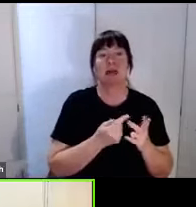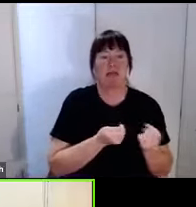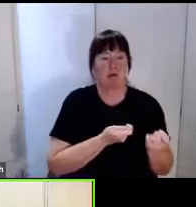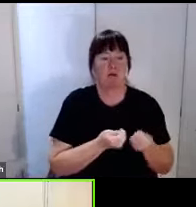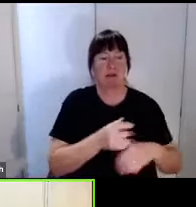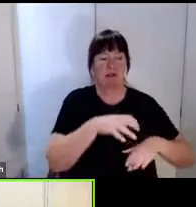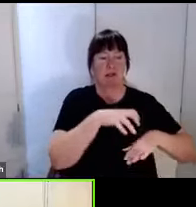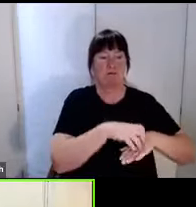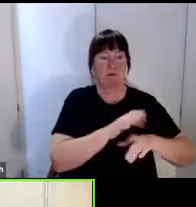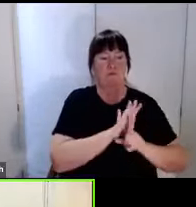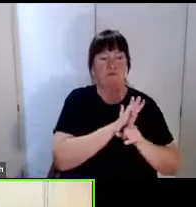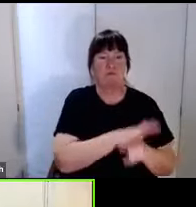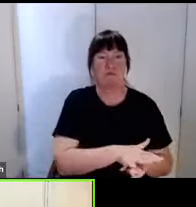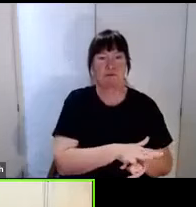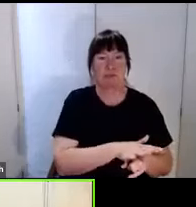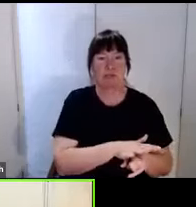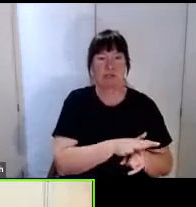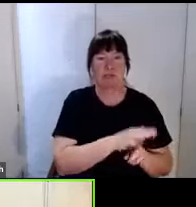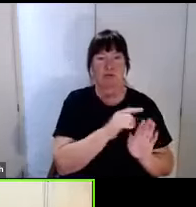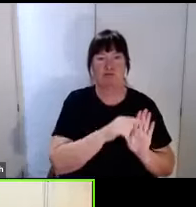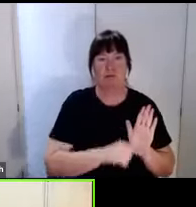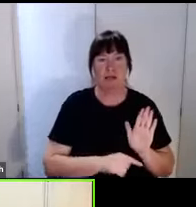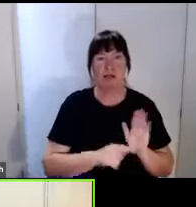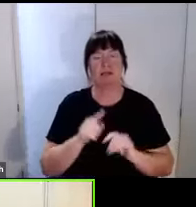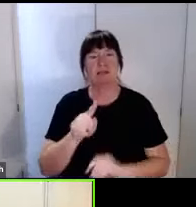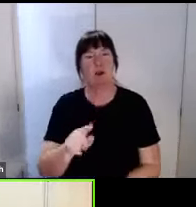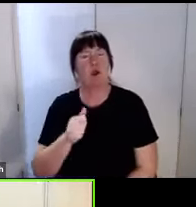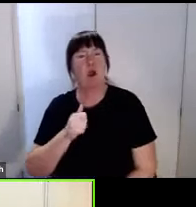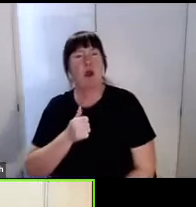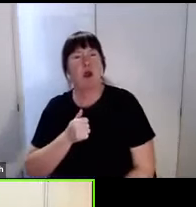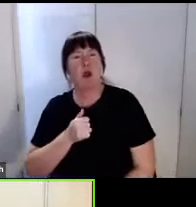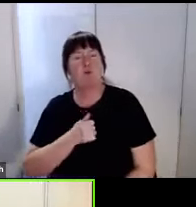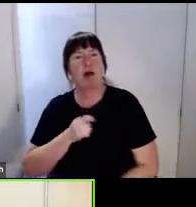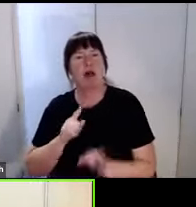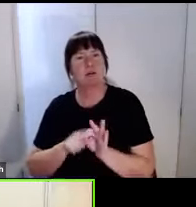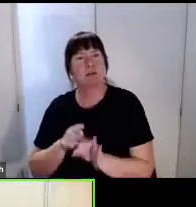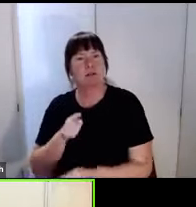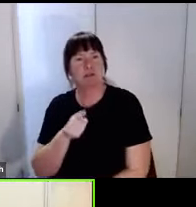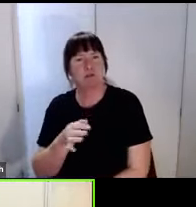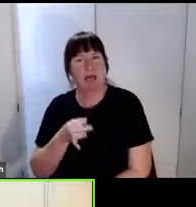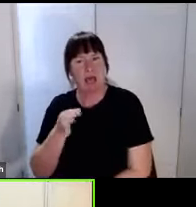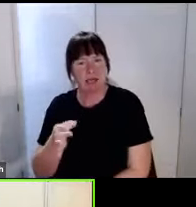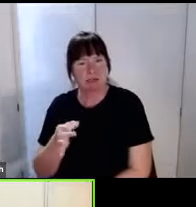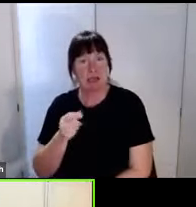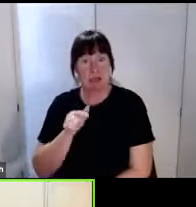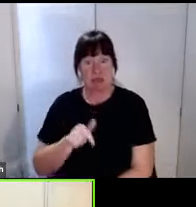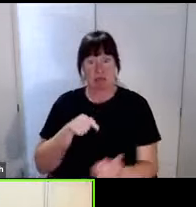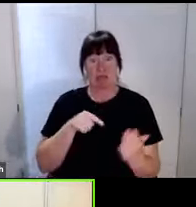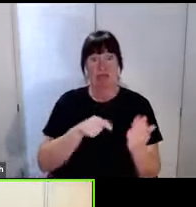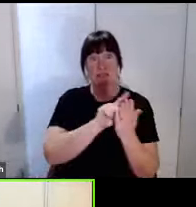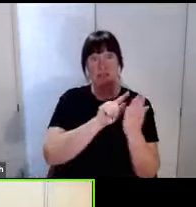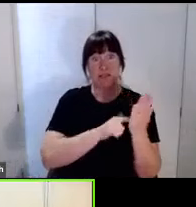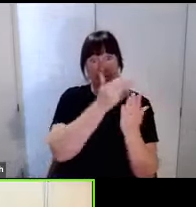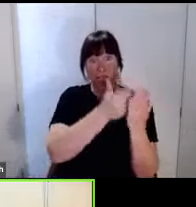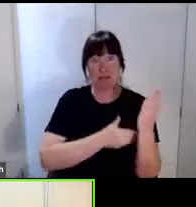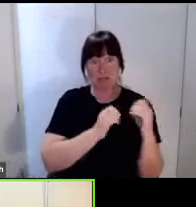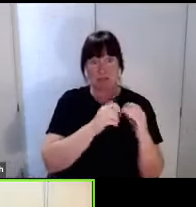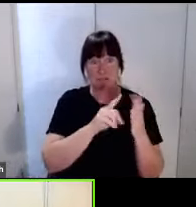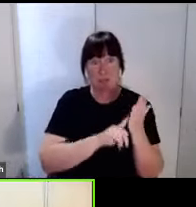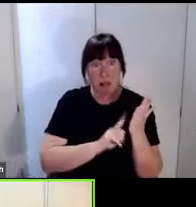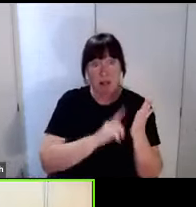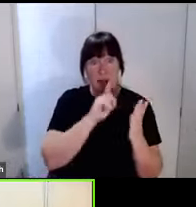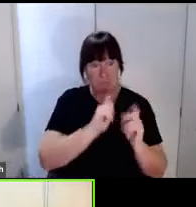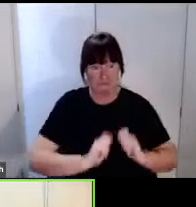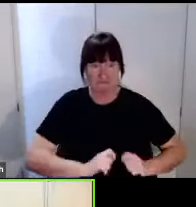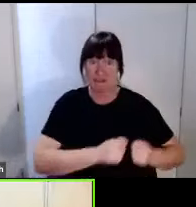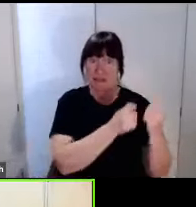them. I guess my core question is, do you think we can fix this legislation with idea, and do you support that